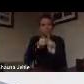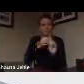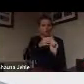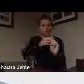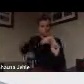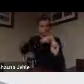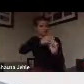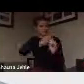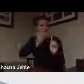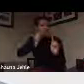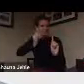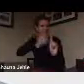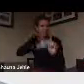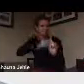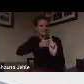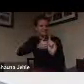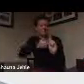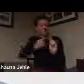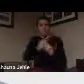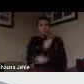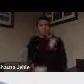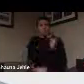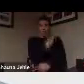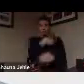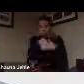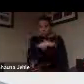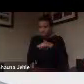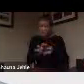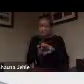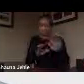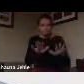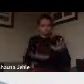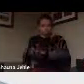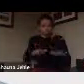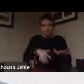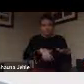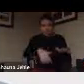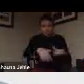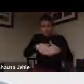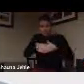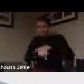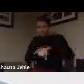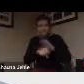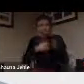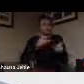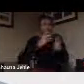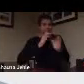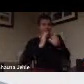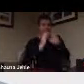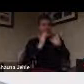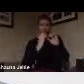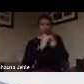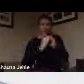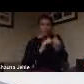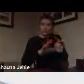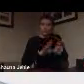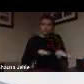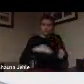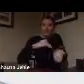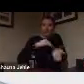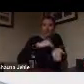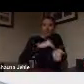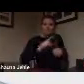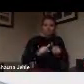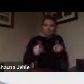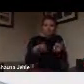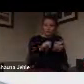learning how to navigate having a baby and then, communicating with a pediatrician in a different language. With